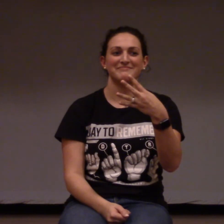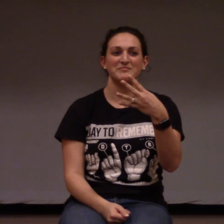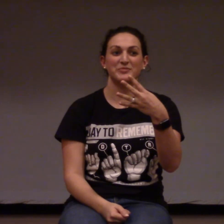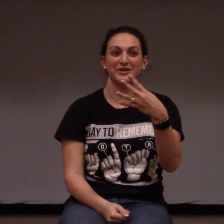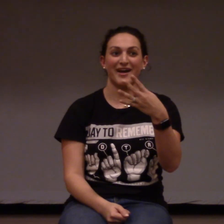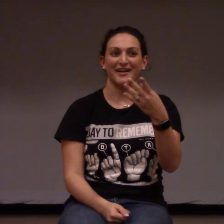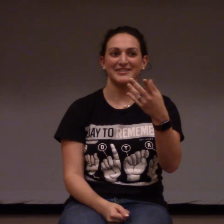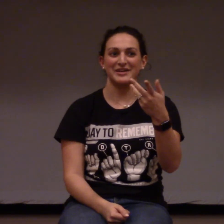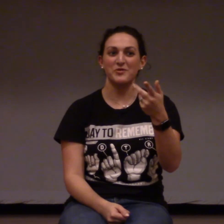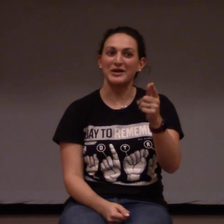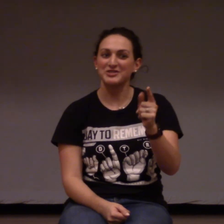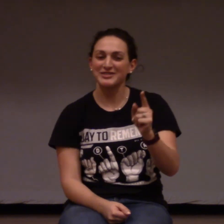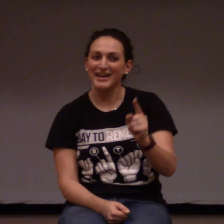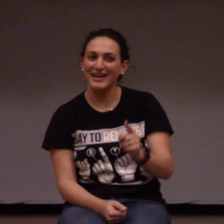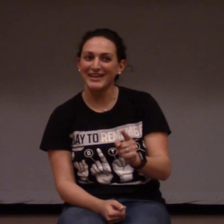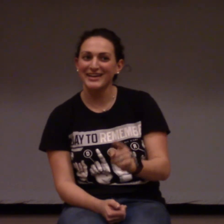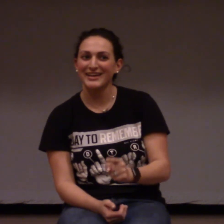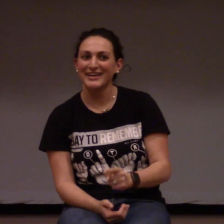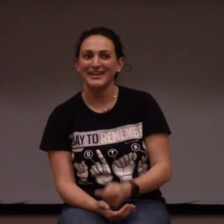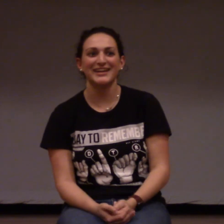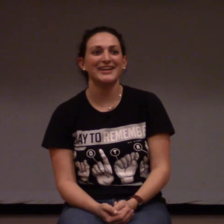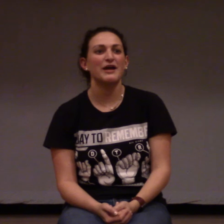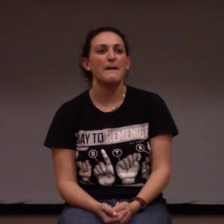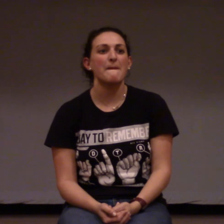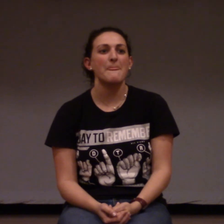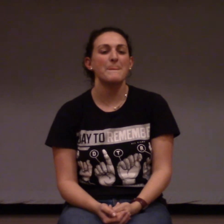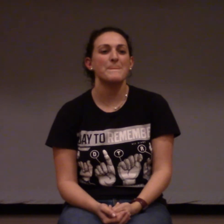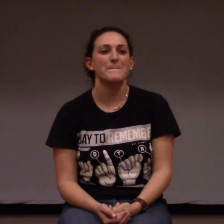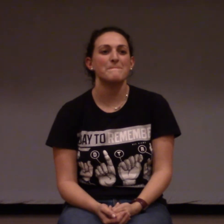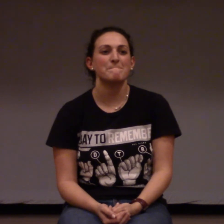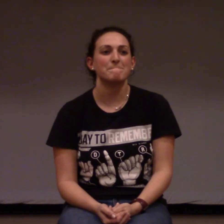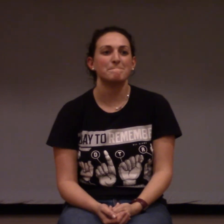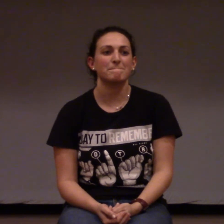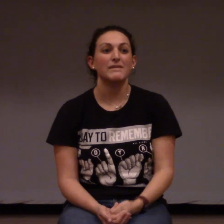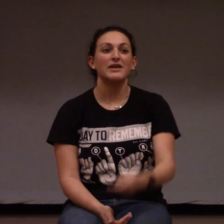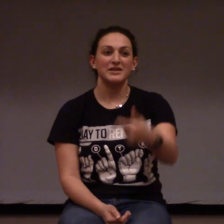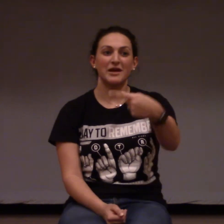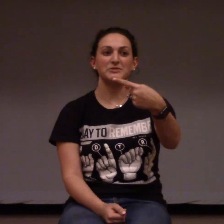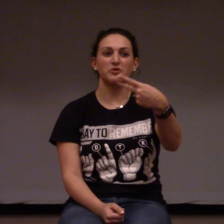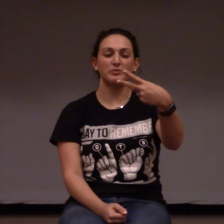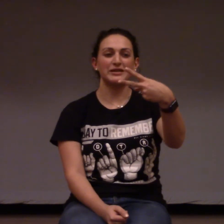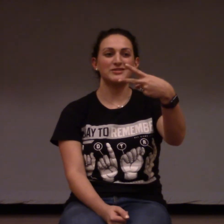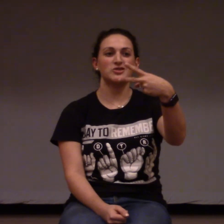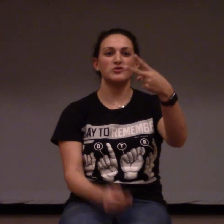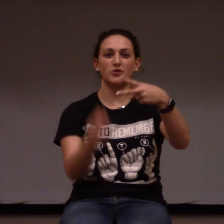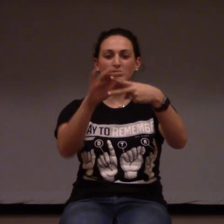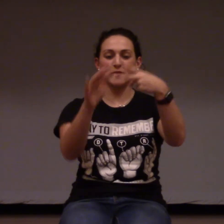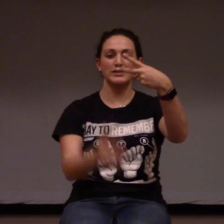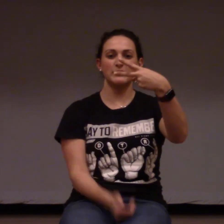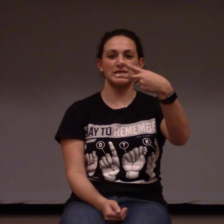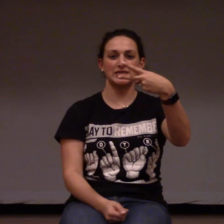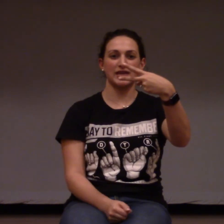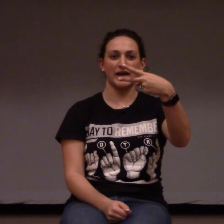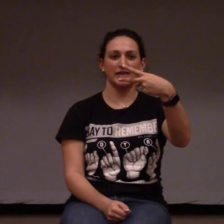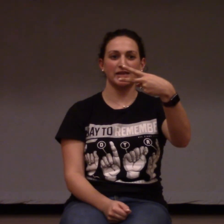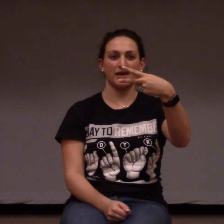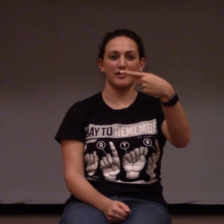But yeah, any questions on it? If you have more than 4 families. Yep, so it would be 2, so it's always going to be to the side like that.